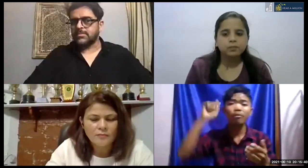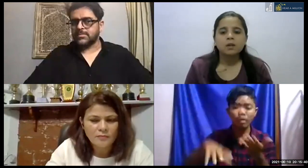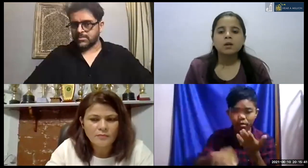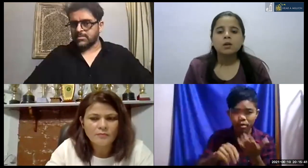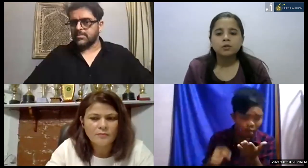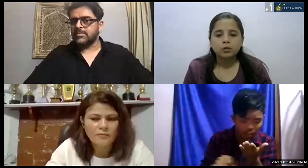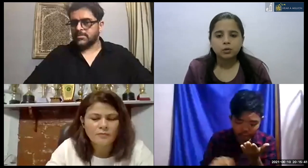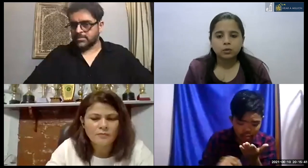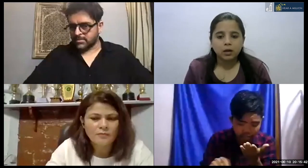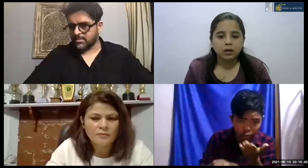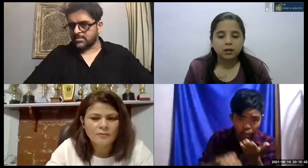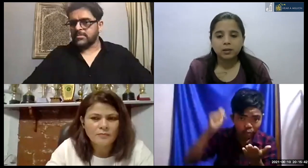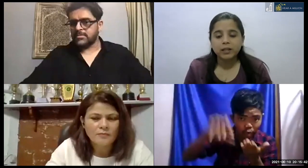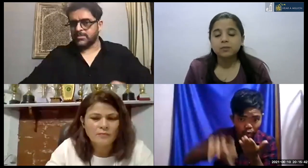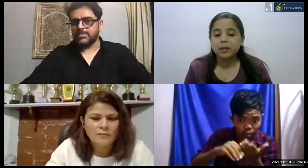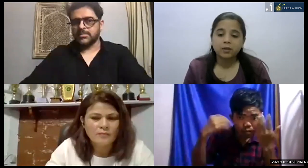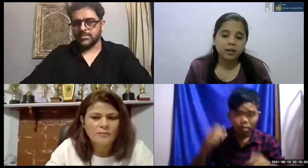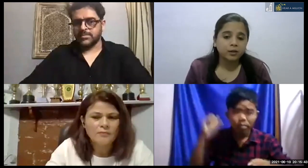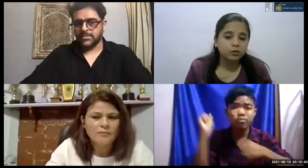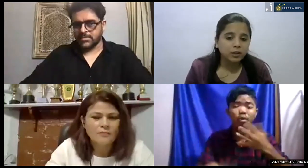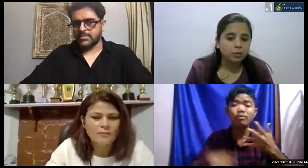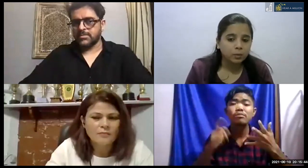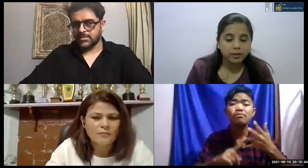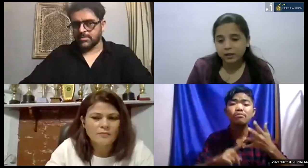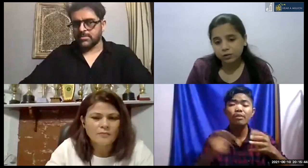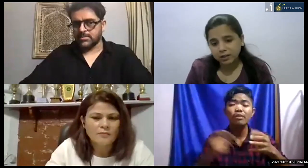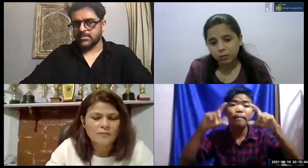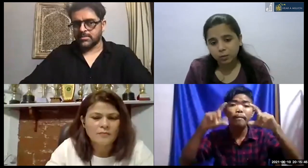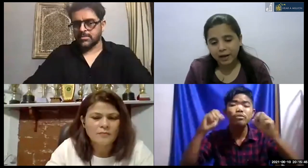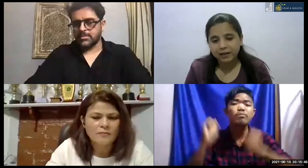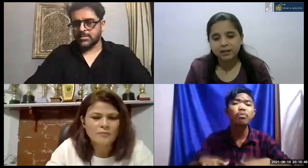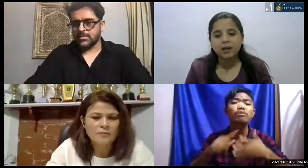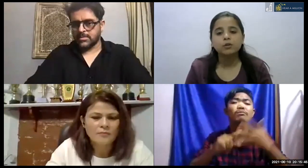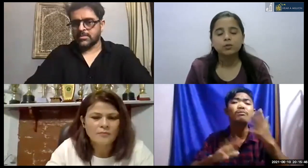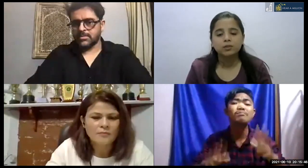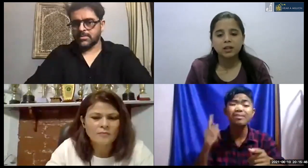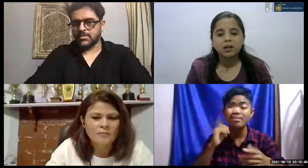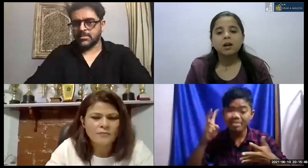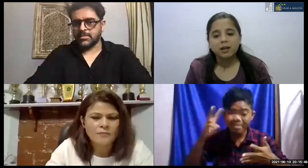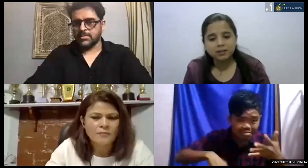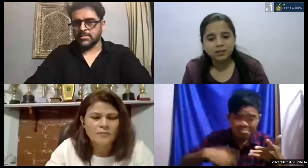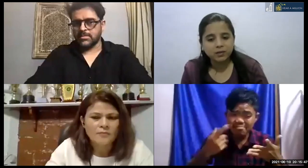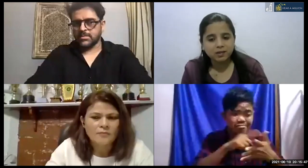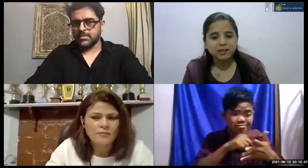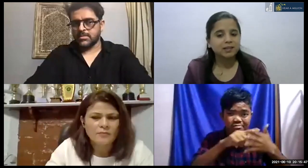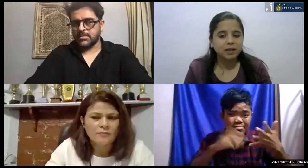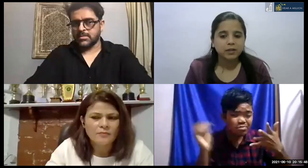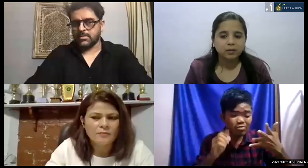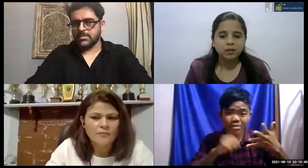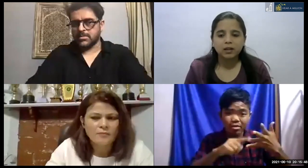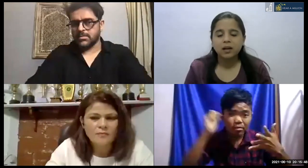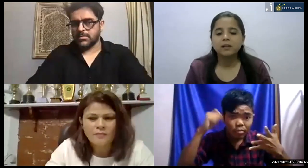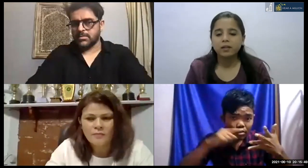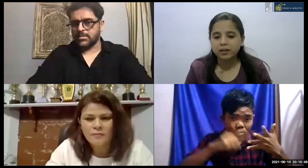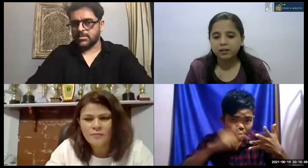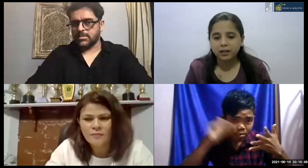SMS. So sometimes, I mean, they are using their mobile, and they can't use the other services at the same time.